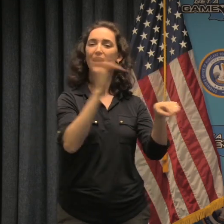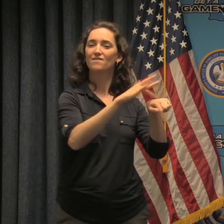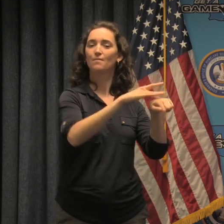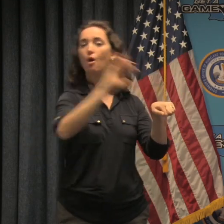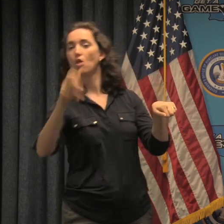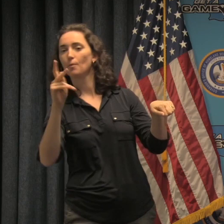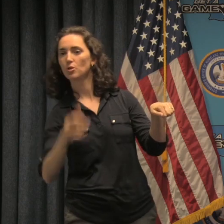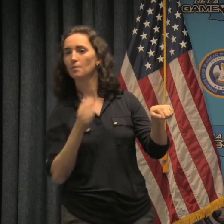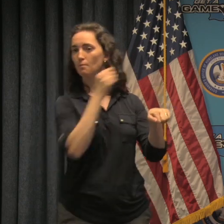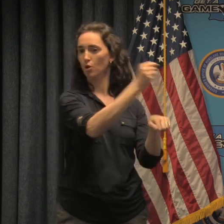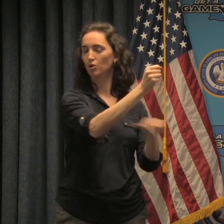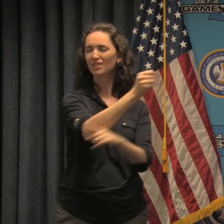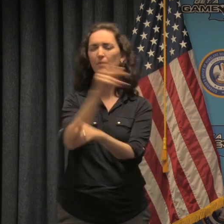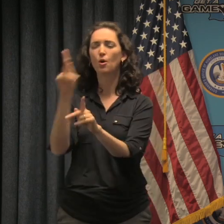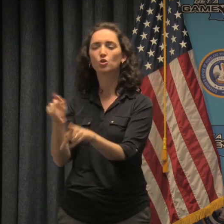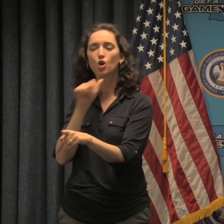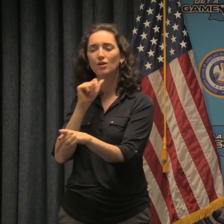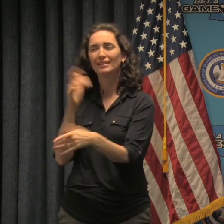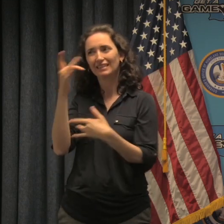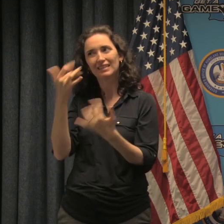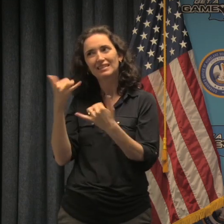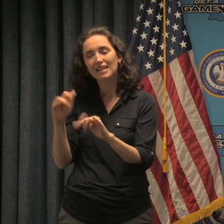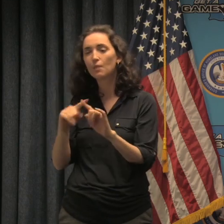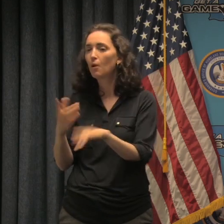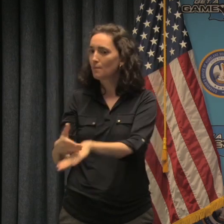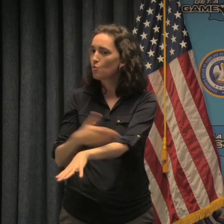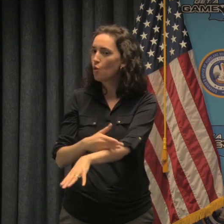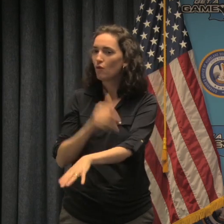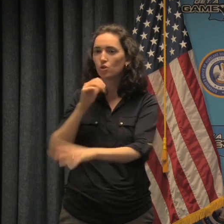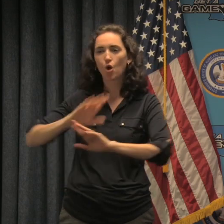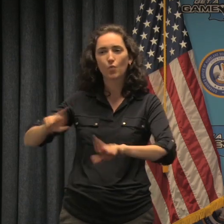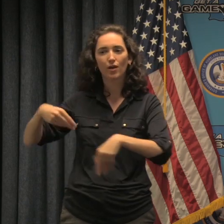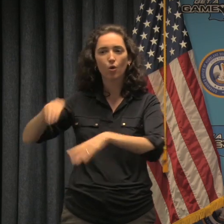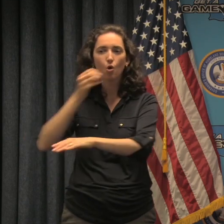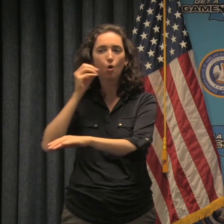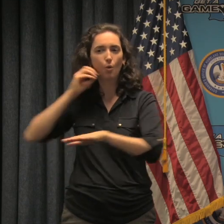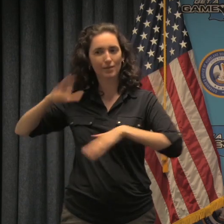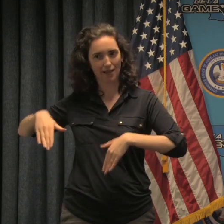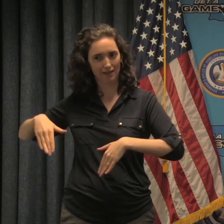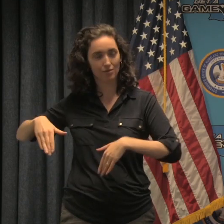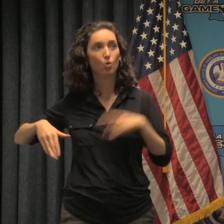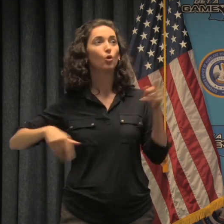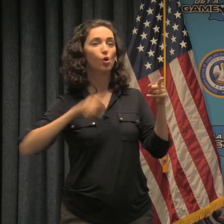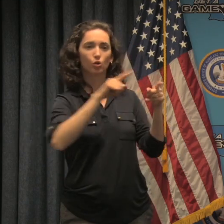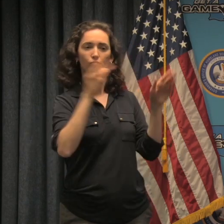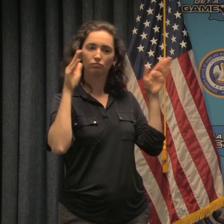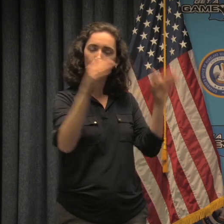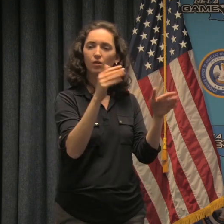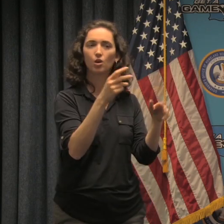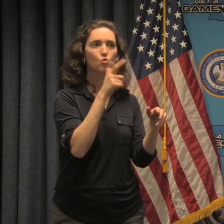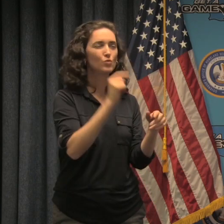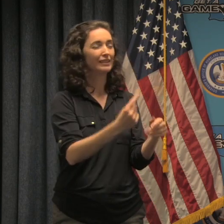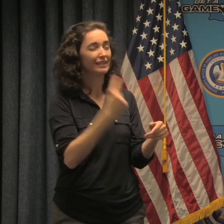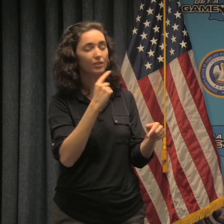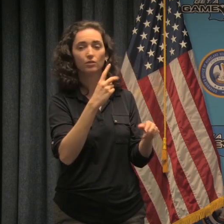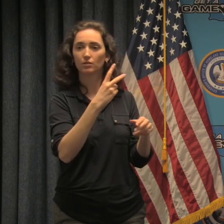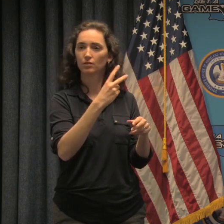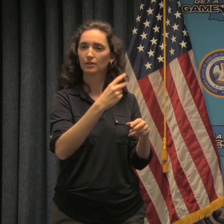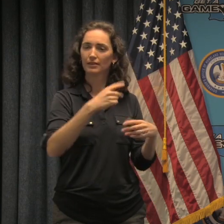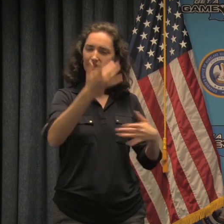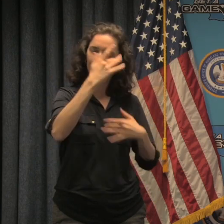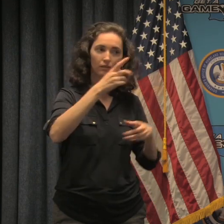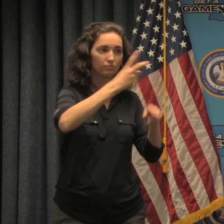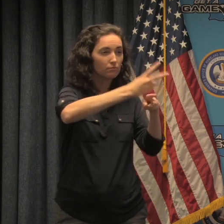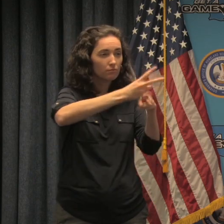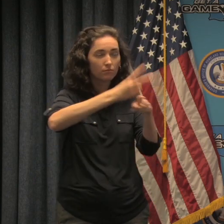than it otherwise would, and you can service more individuals who need to be in the hospital and receiving that top-line care at a